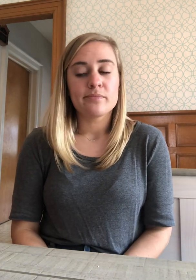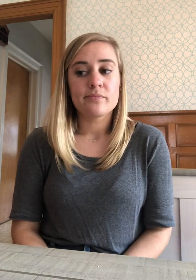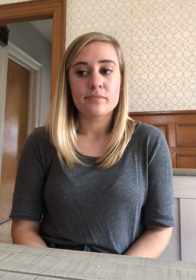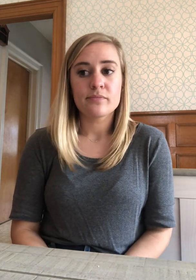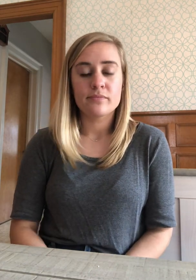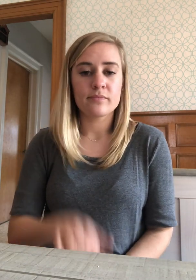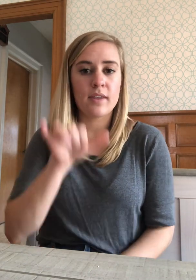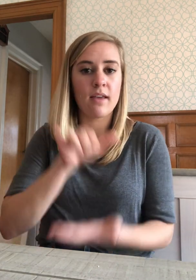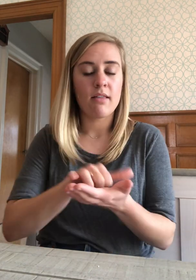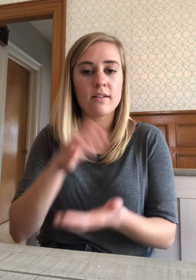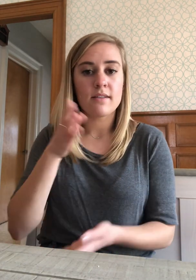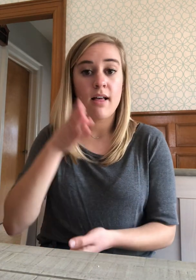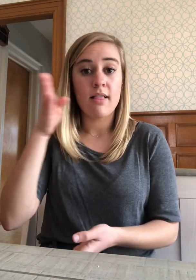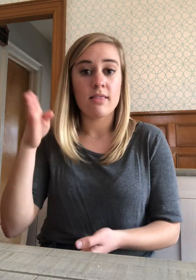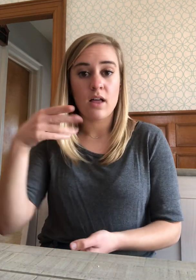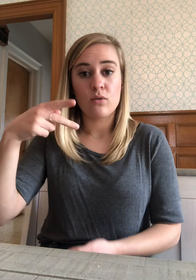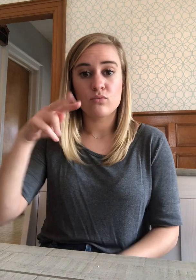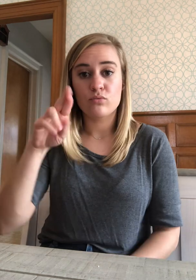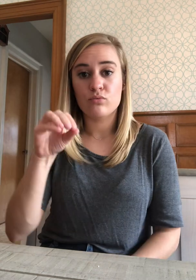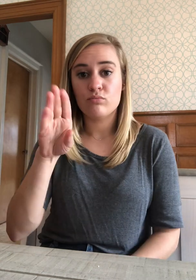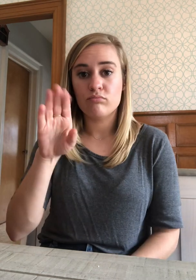lateral probe in the duct showing that it's intact.